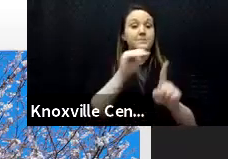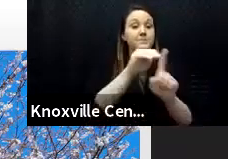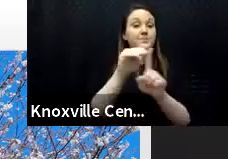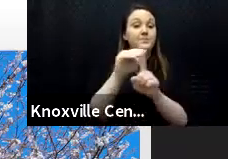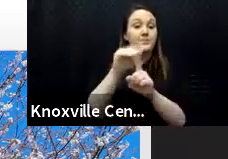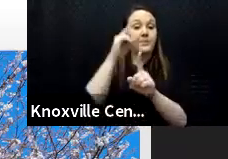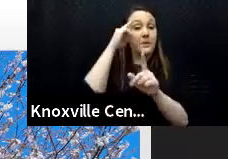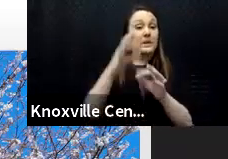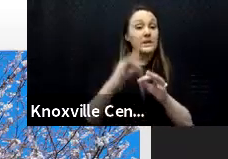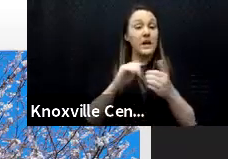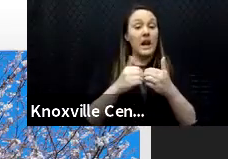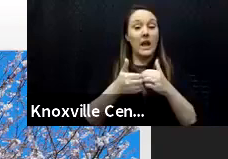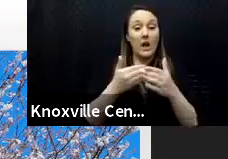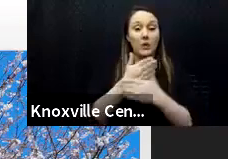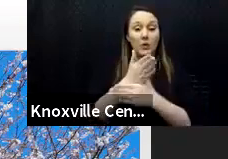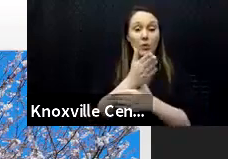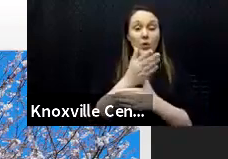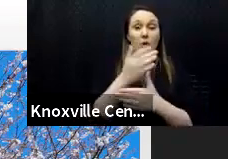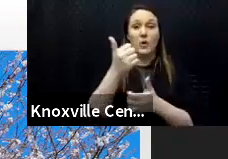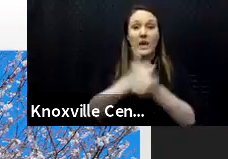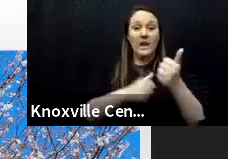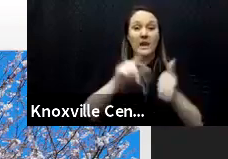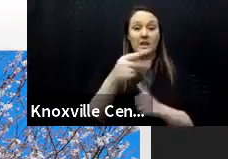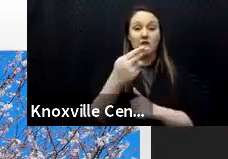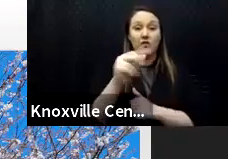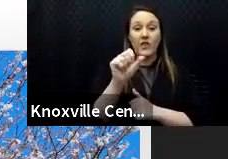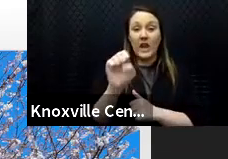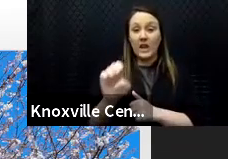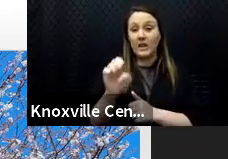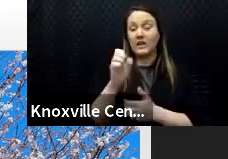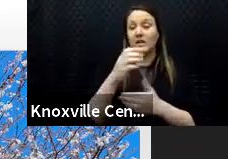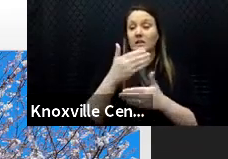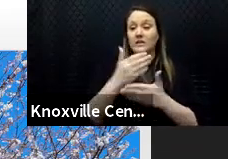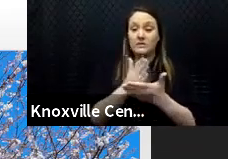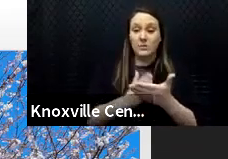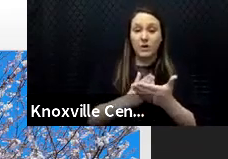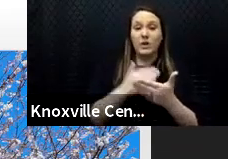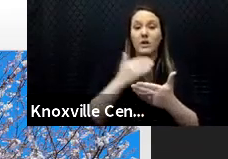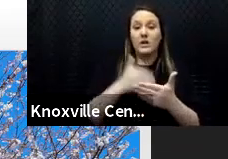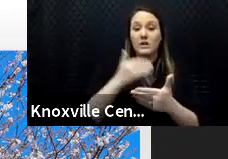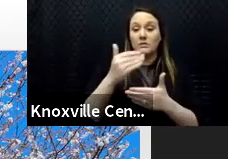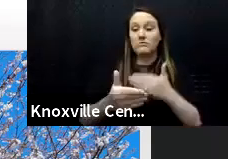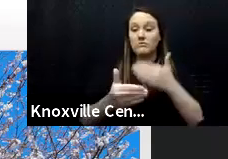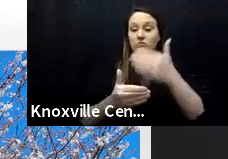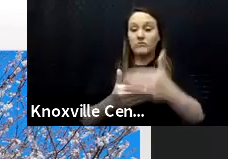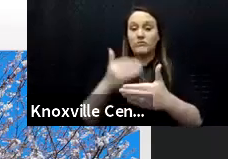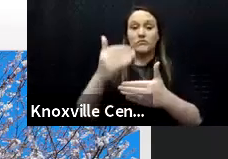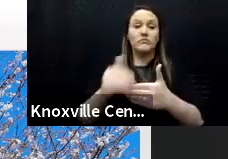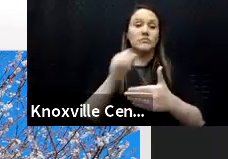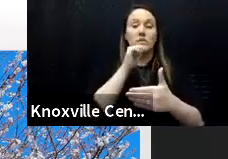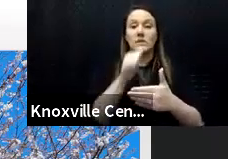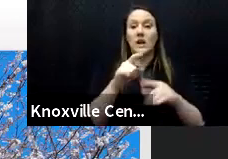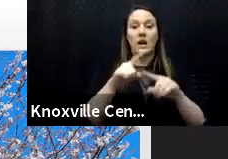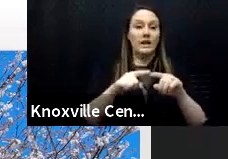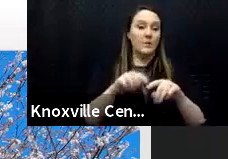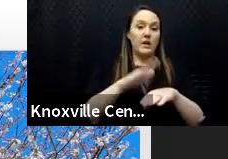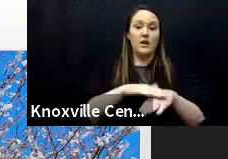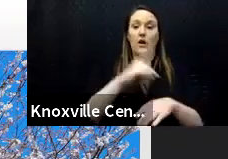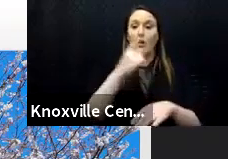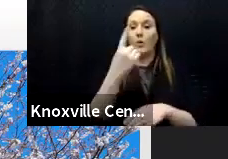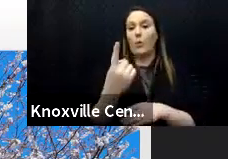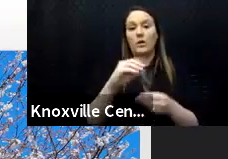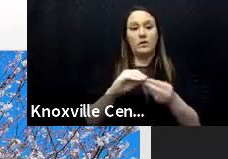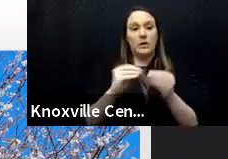decisions about how to move through the phases or whether to institute mid-phase adjustments will not be made on any one number or